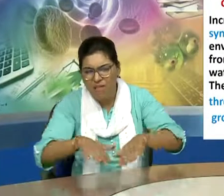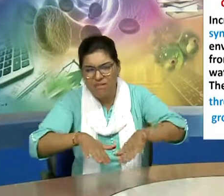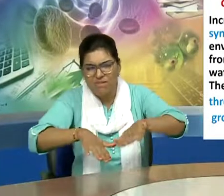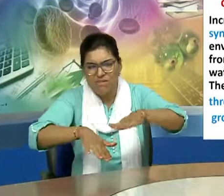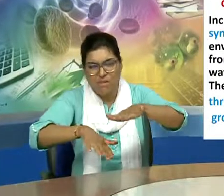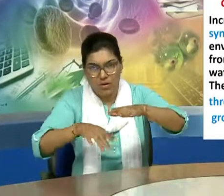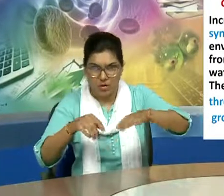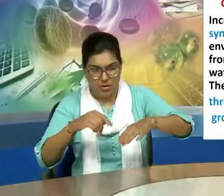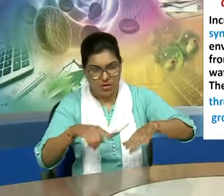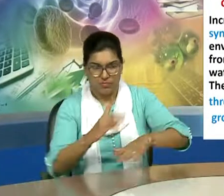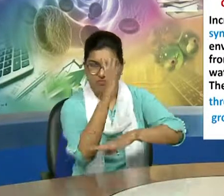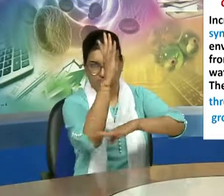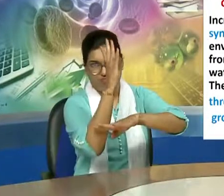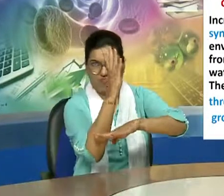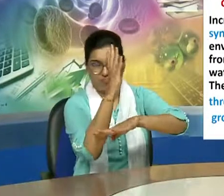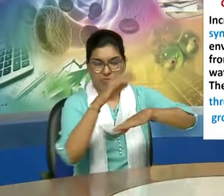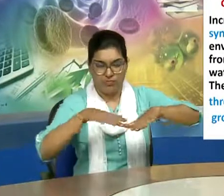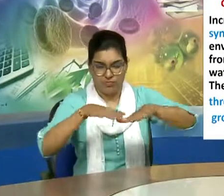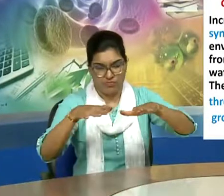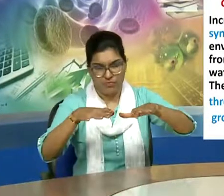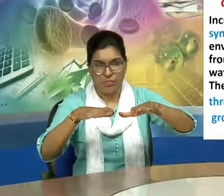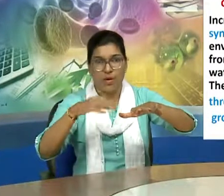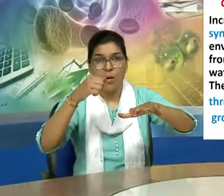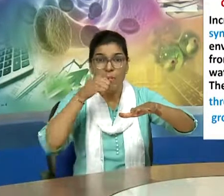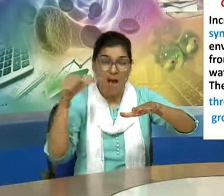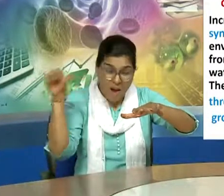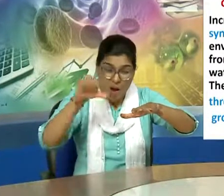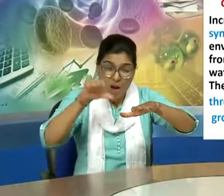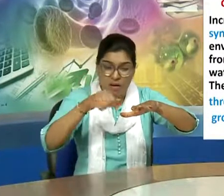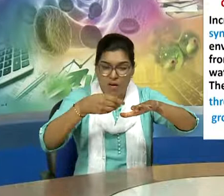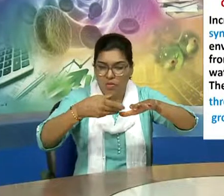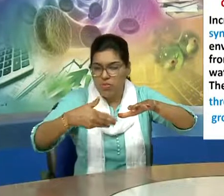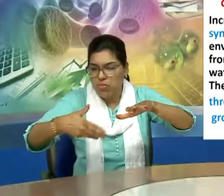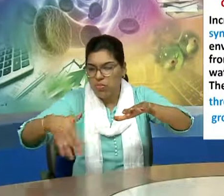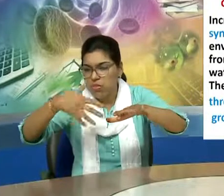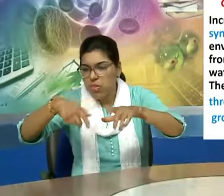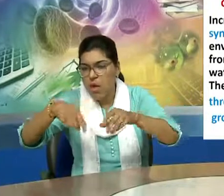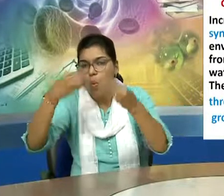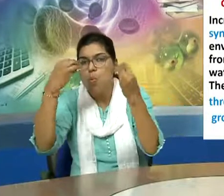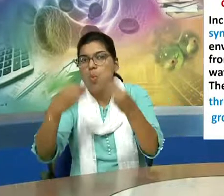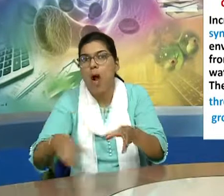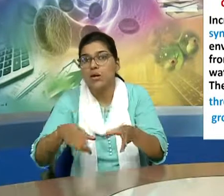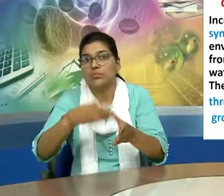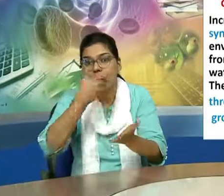the killing of plants and the aquatic animals.